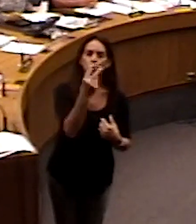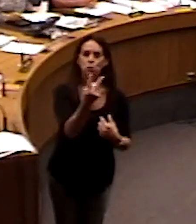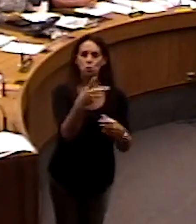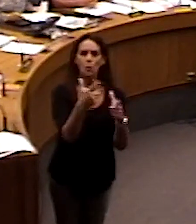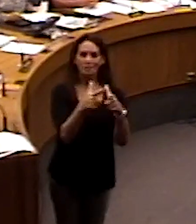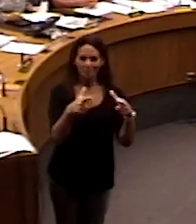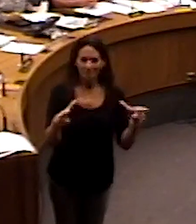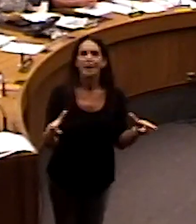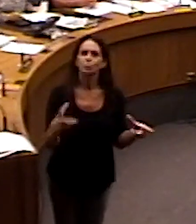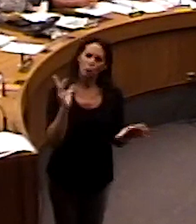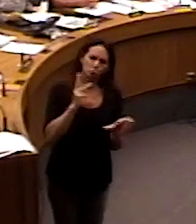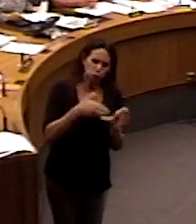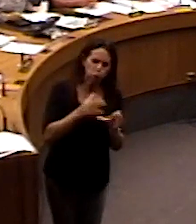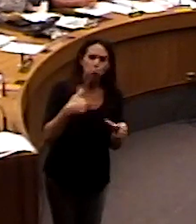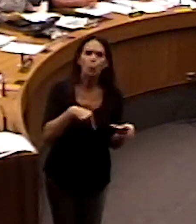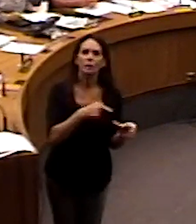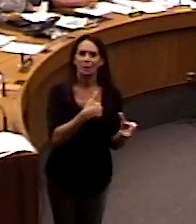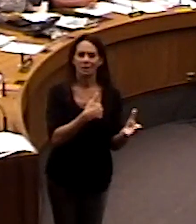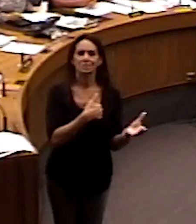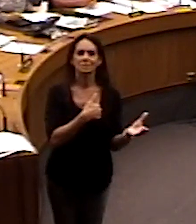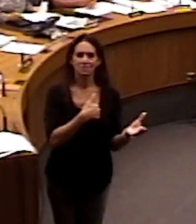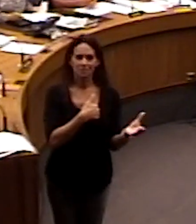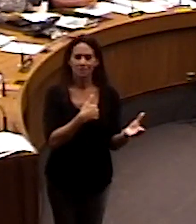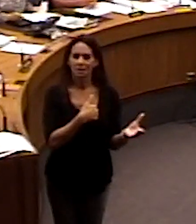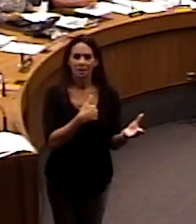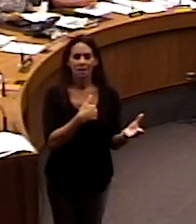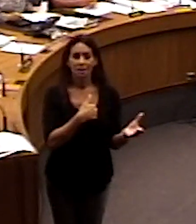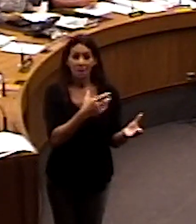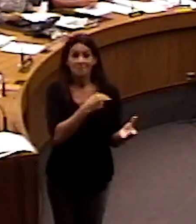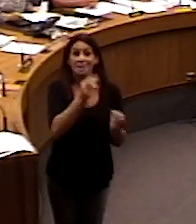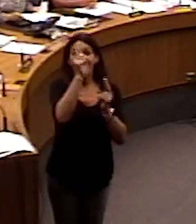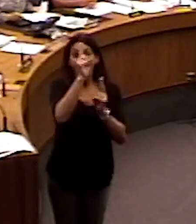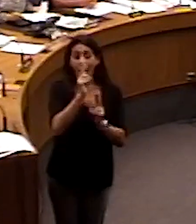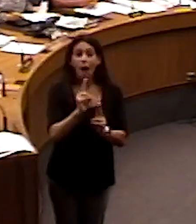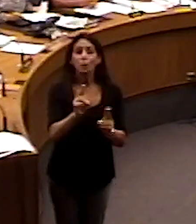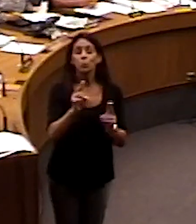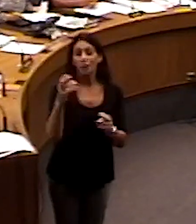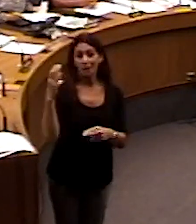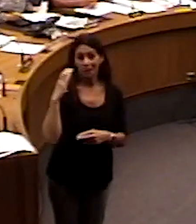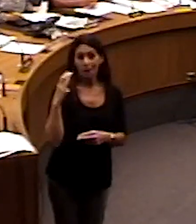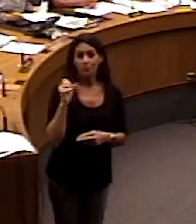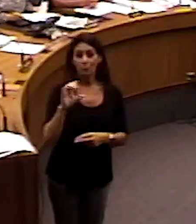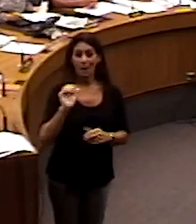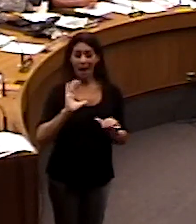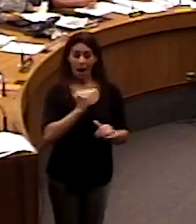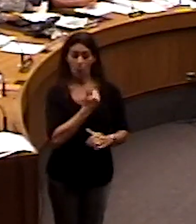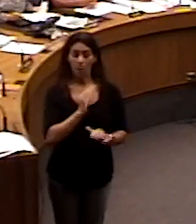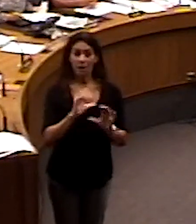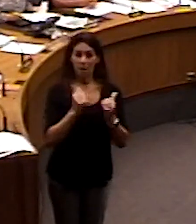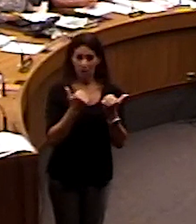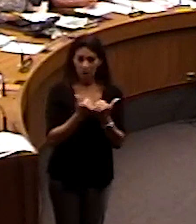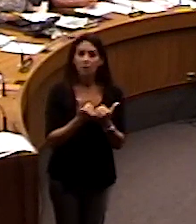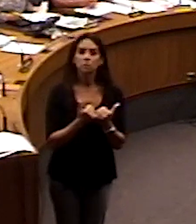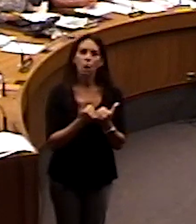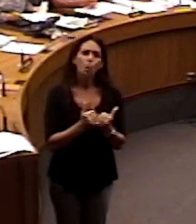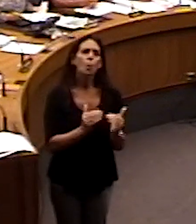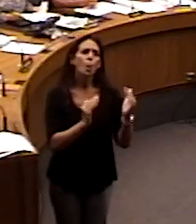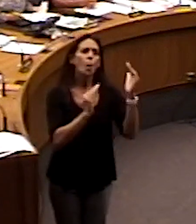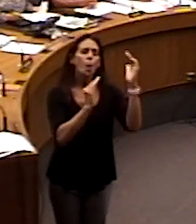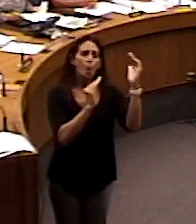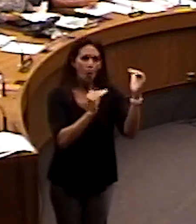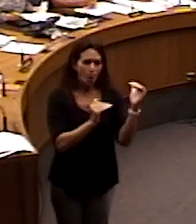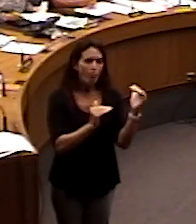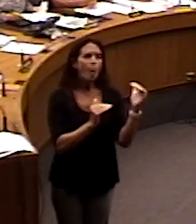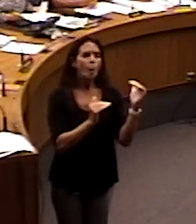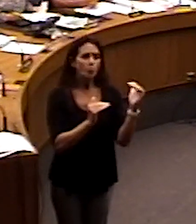to join our ranks and as an honorary captain of our agency is going to hopefully pay dividends,